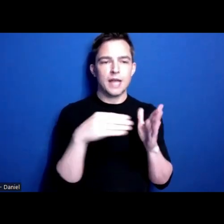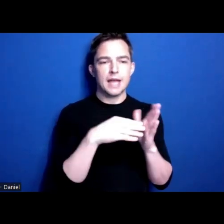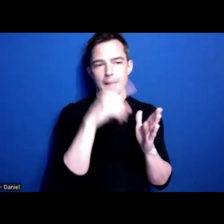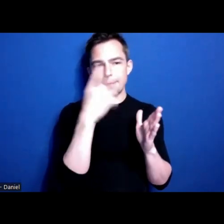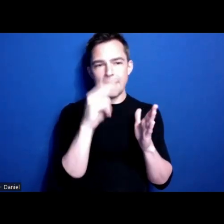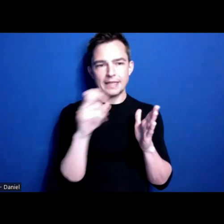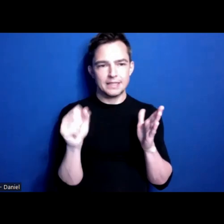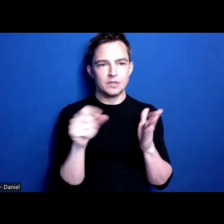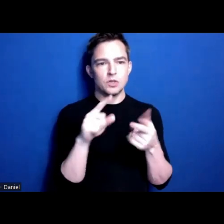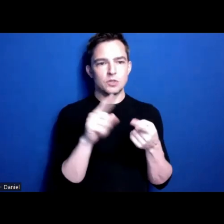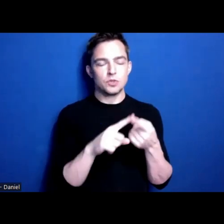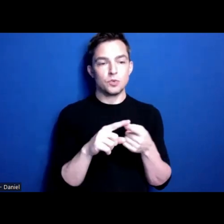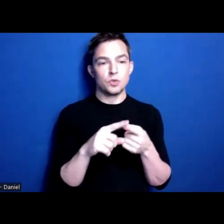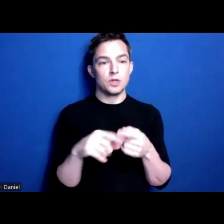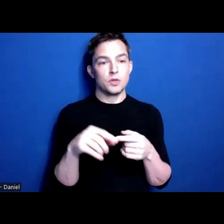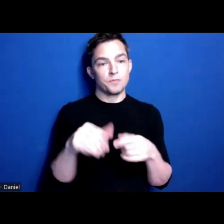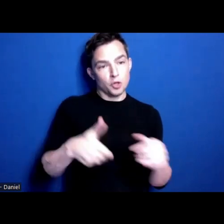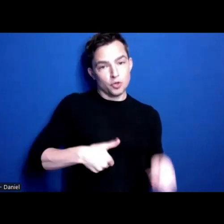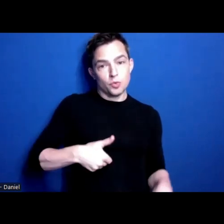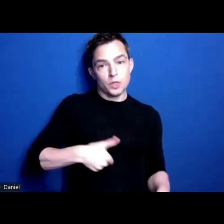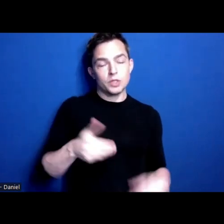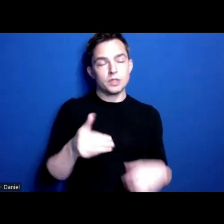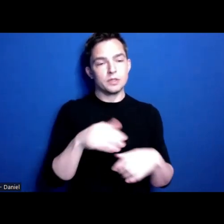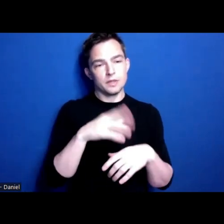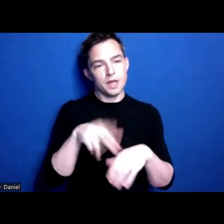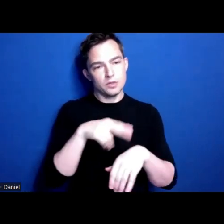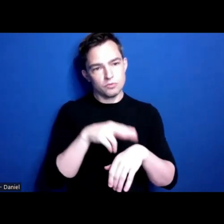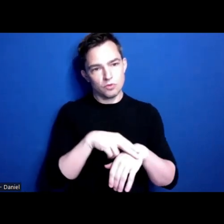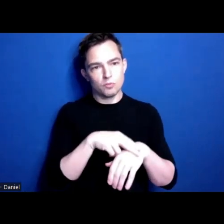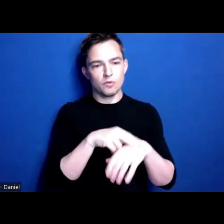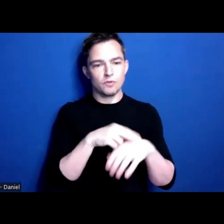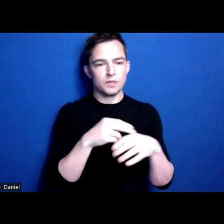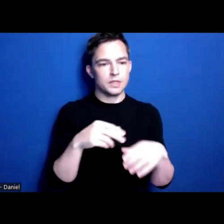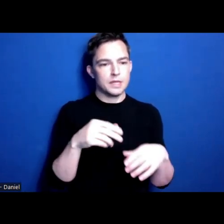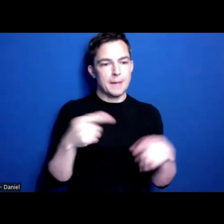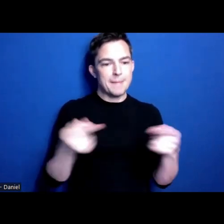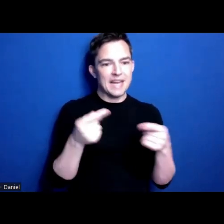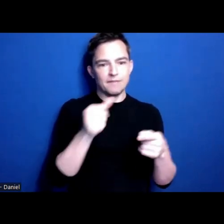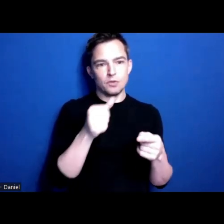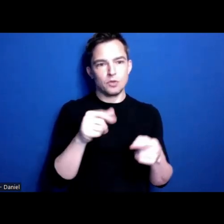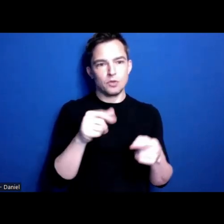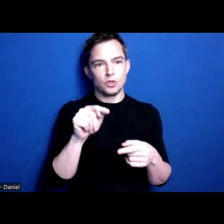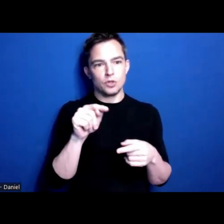issue of tuition and the normative association of paying full tuition with